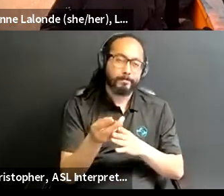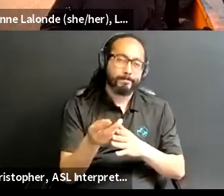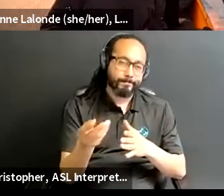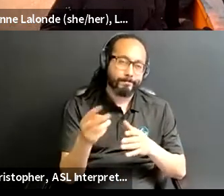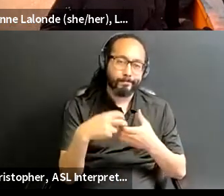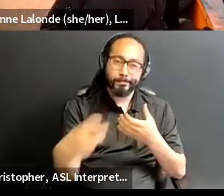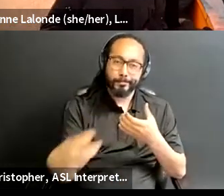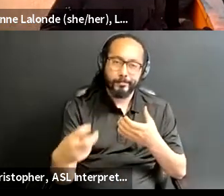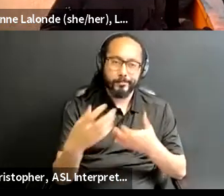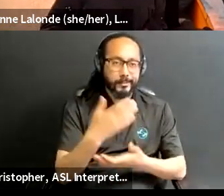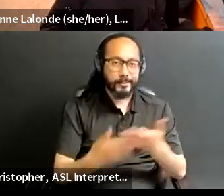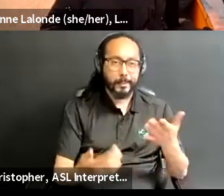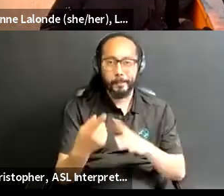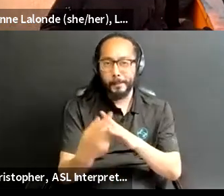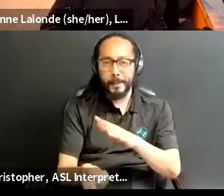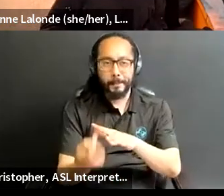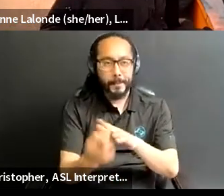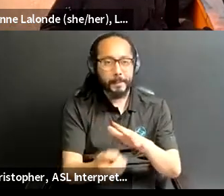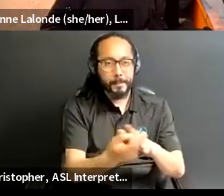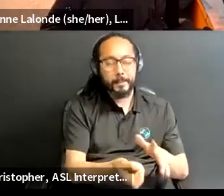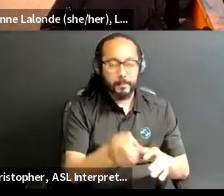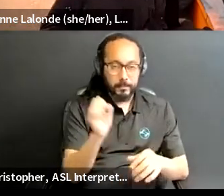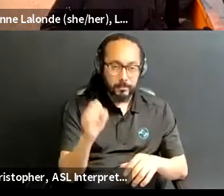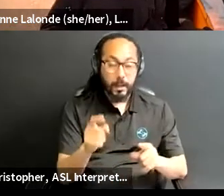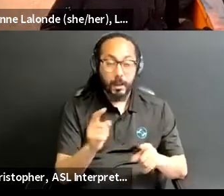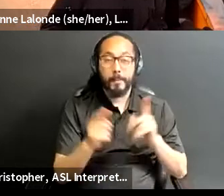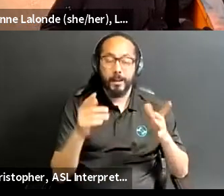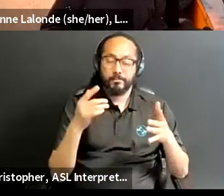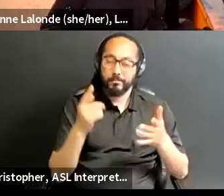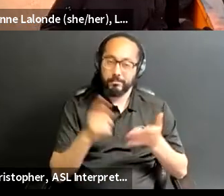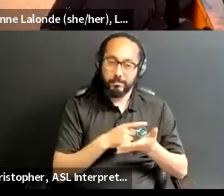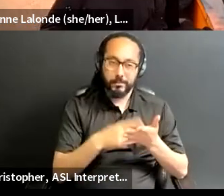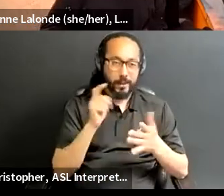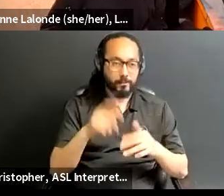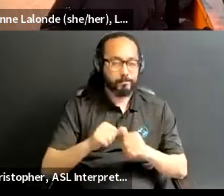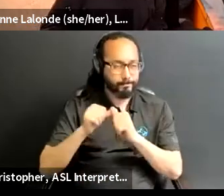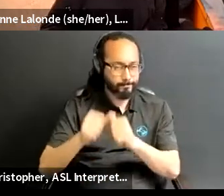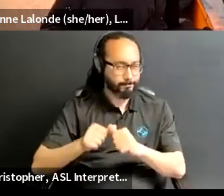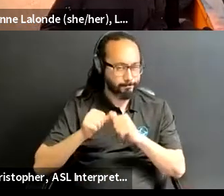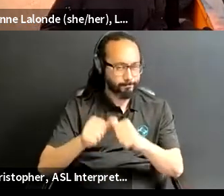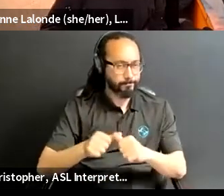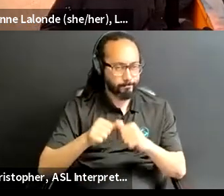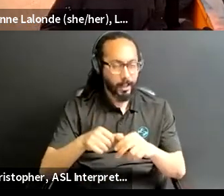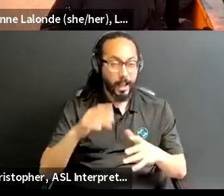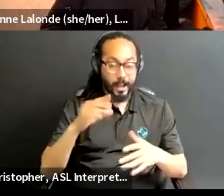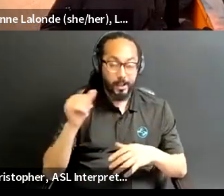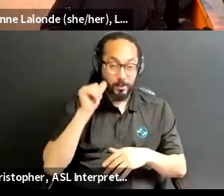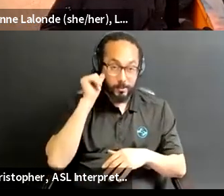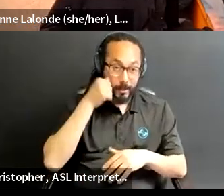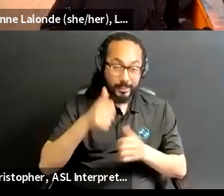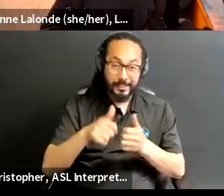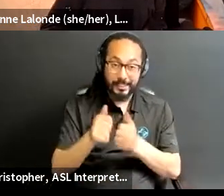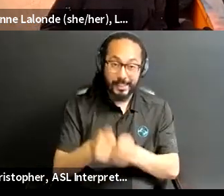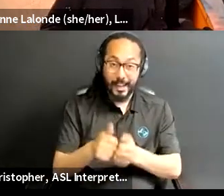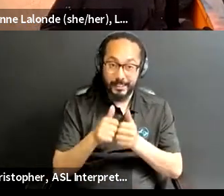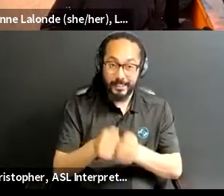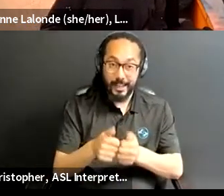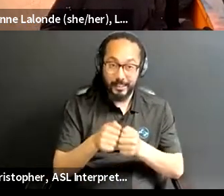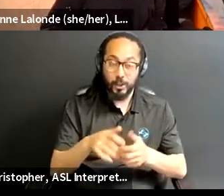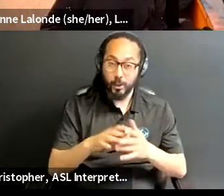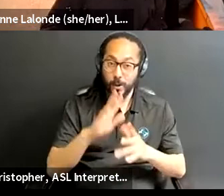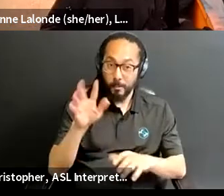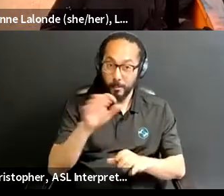but sometimes it just means really, really being persistent and, constant reminder texts about the appointment that's coming